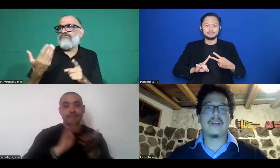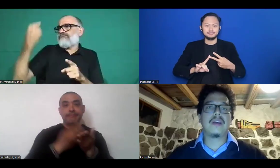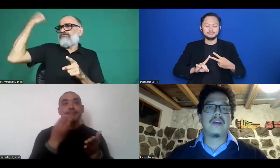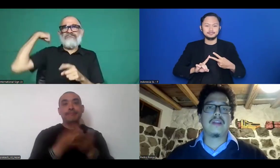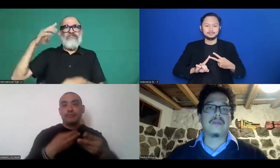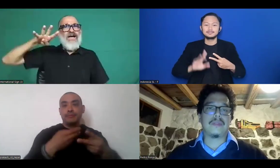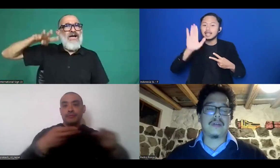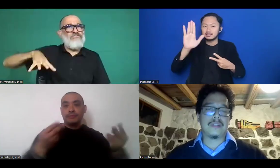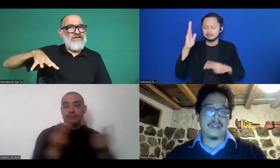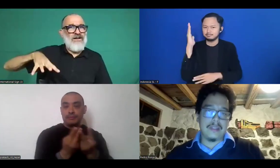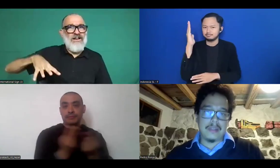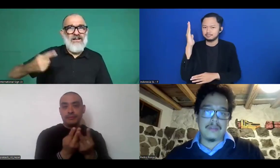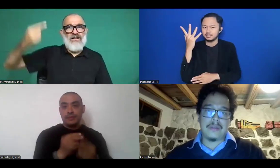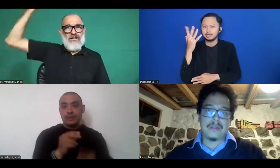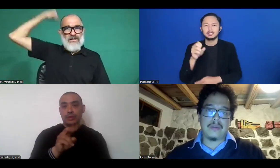is the